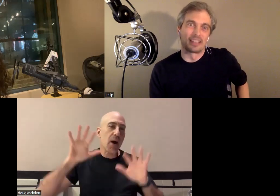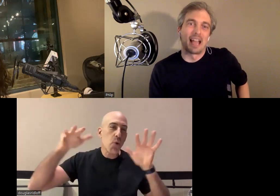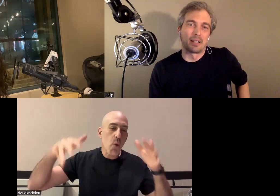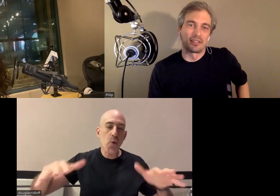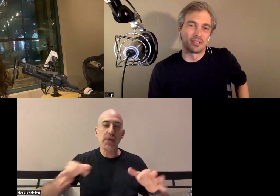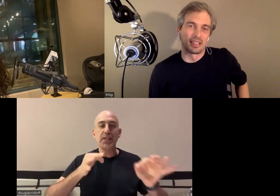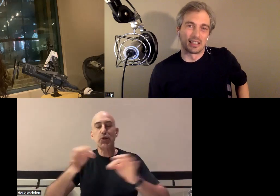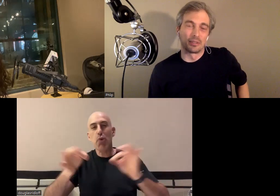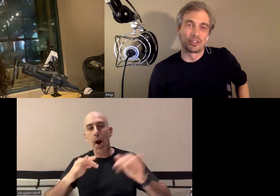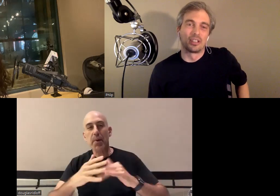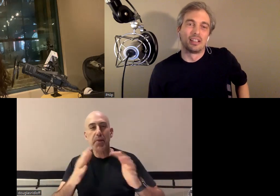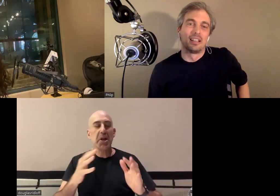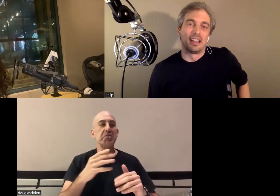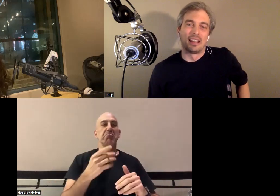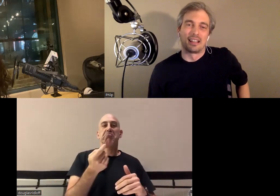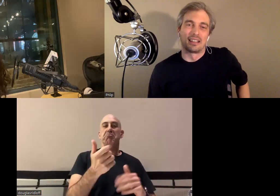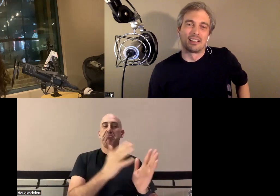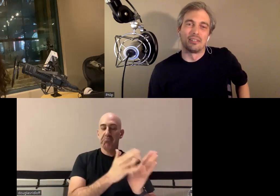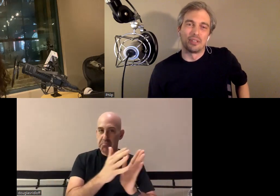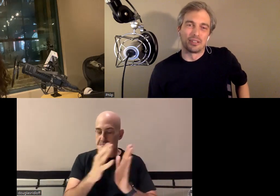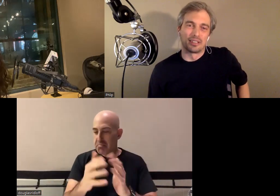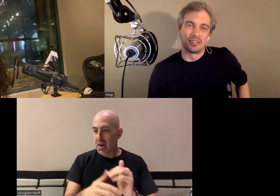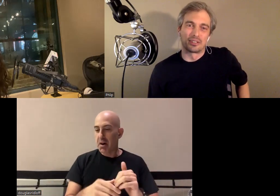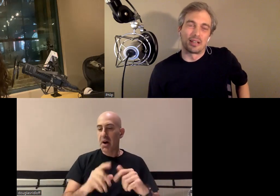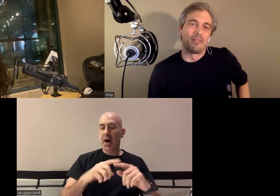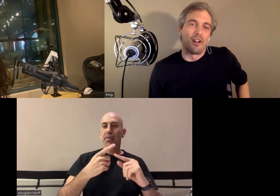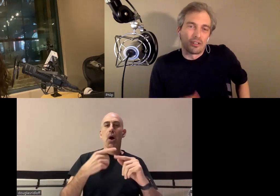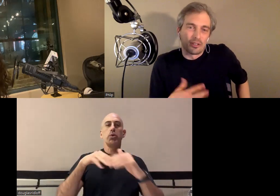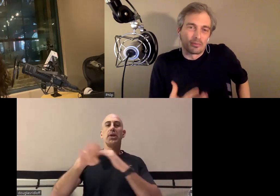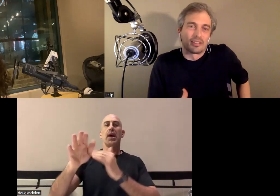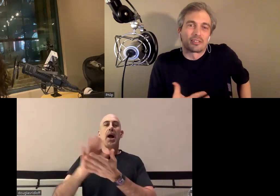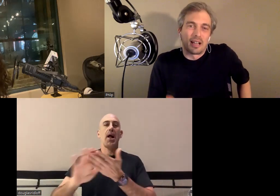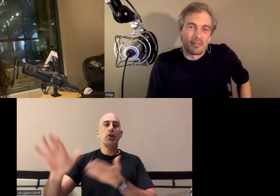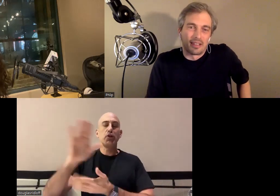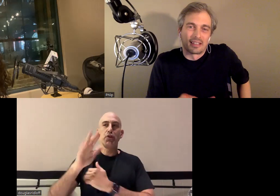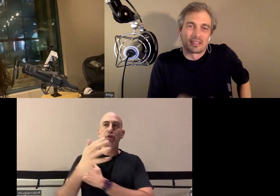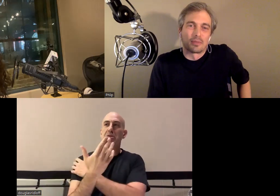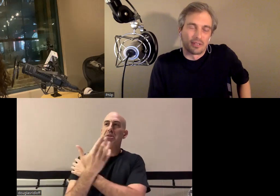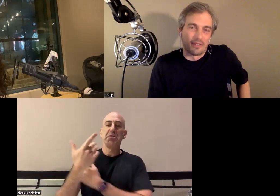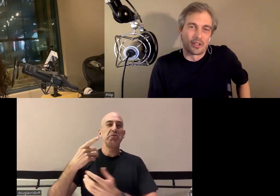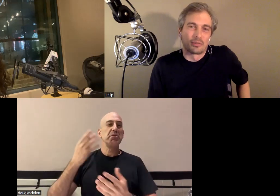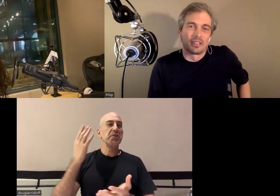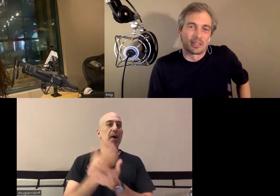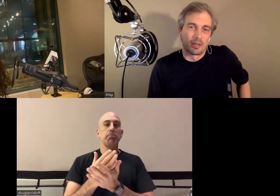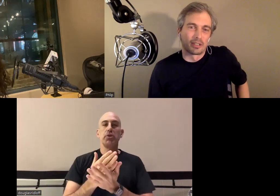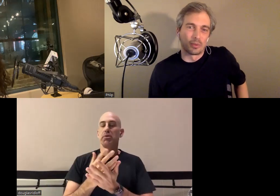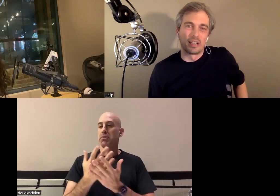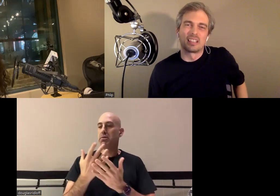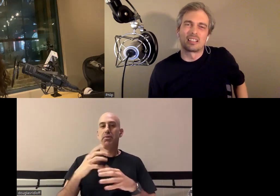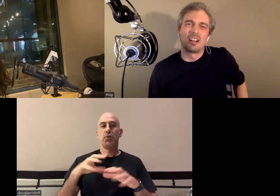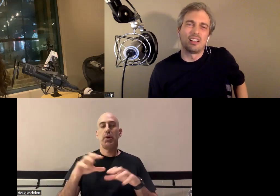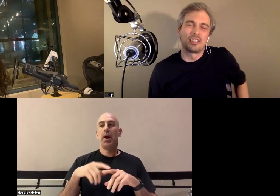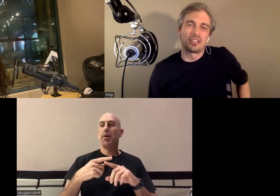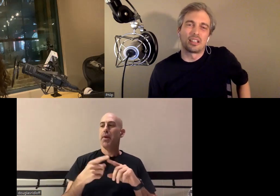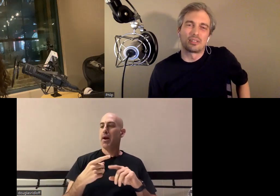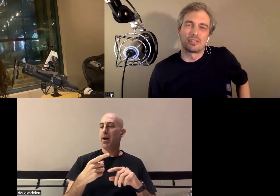those sort of sporting events happening through sign language, and it would use it to describe volumes and describe things in a more visually experimental